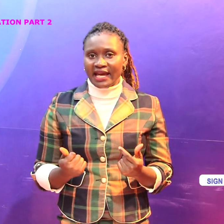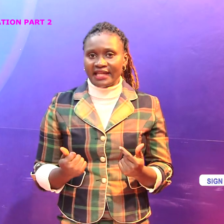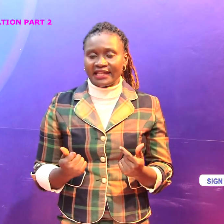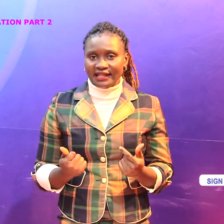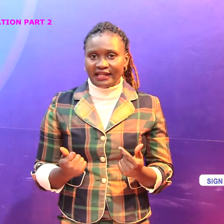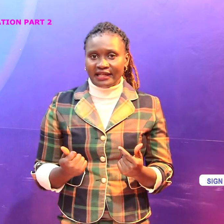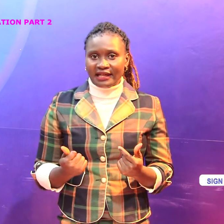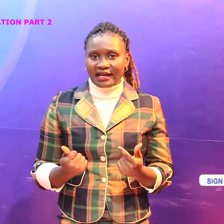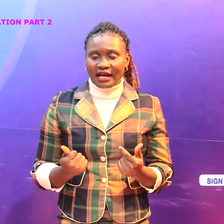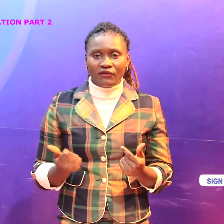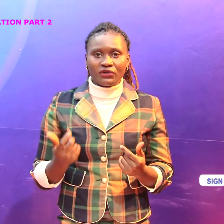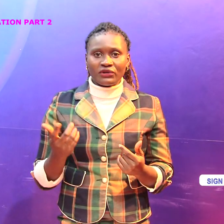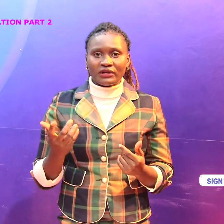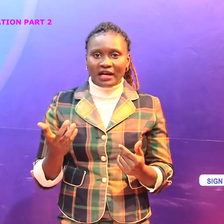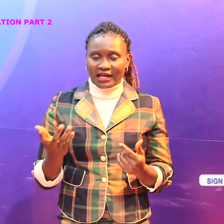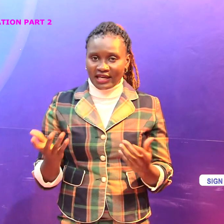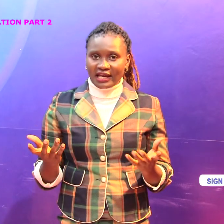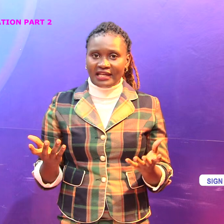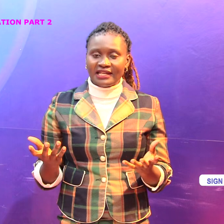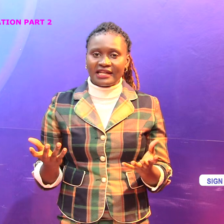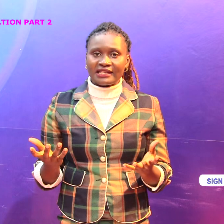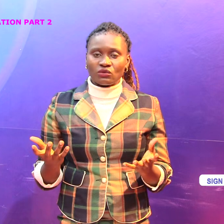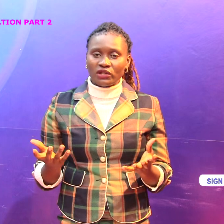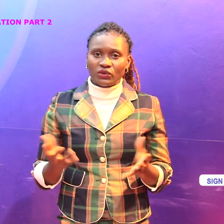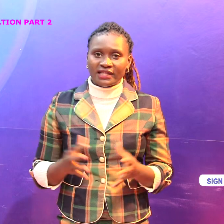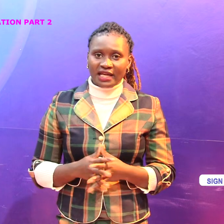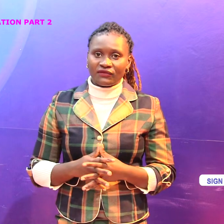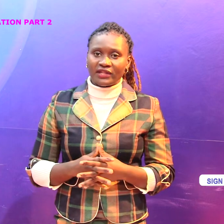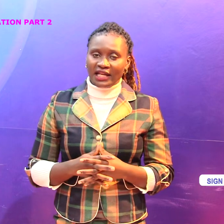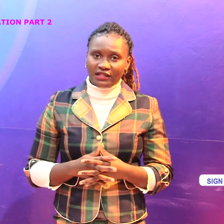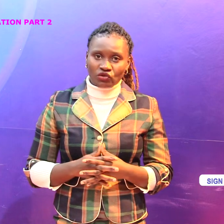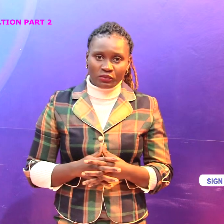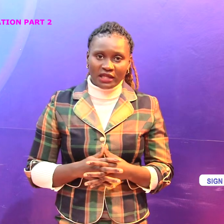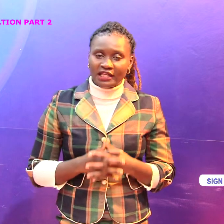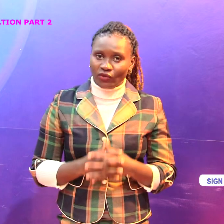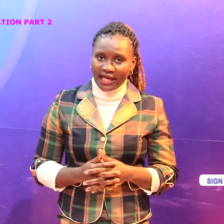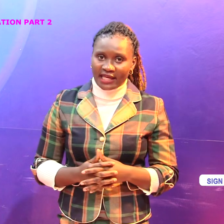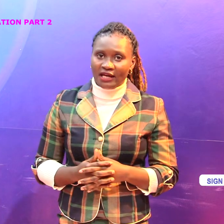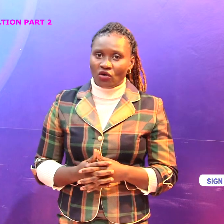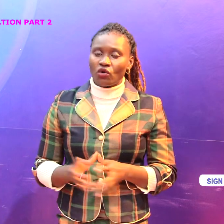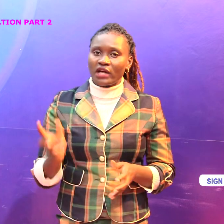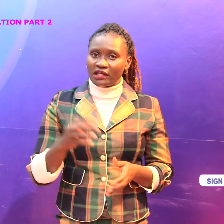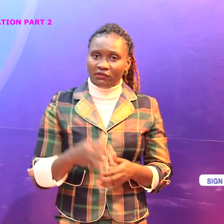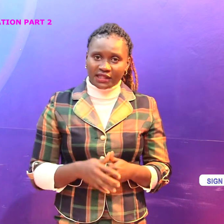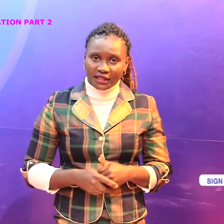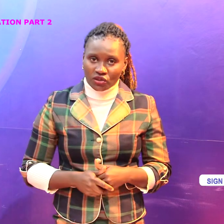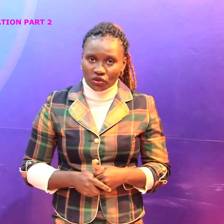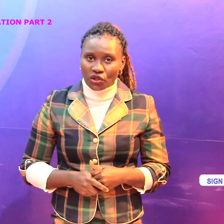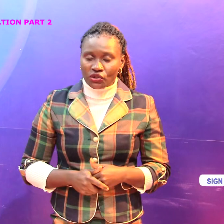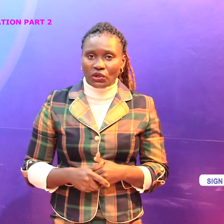signed? Have you any ideas that what we signed for the last topic that we had on administration? So